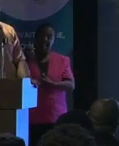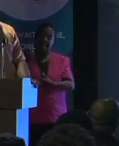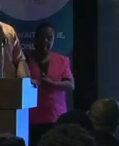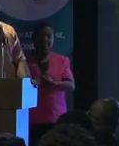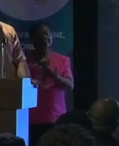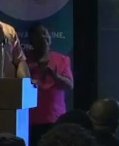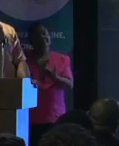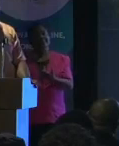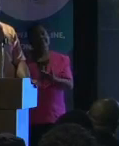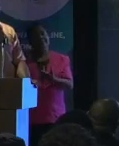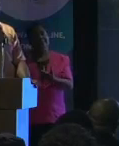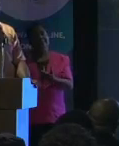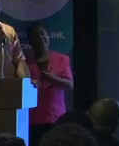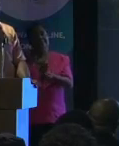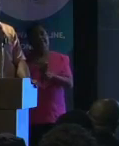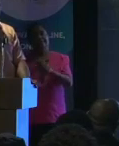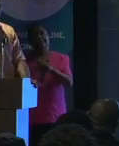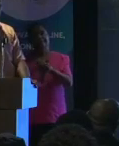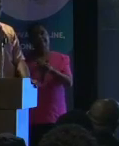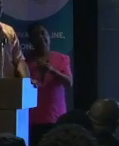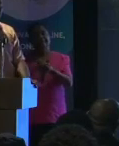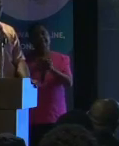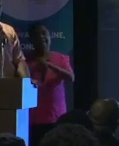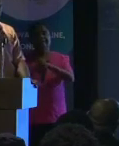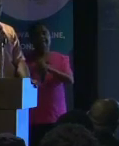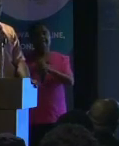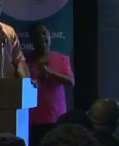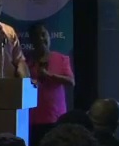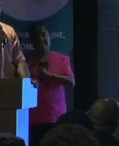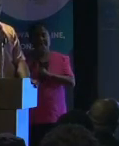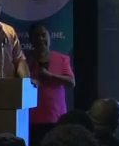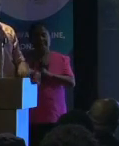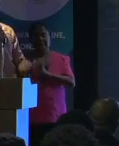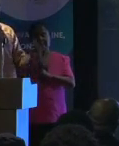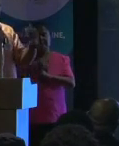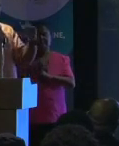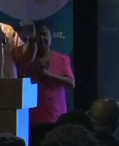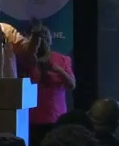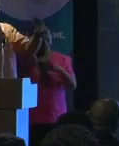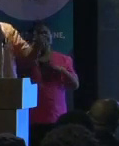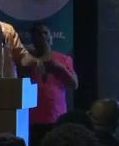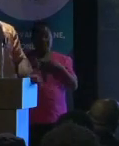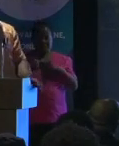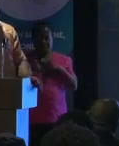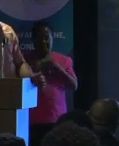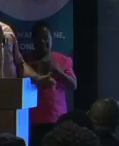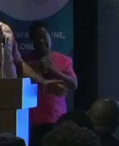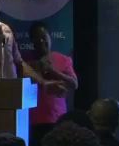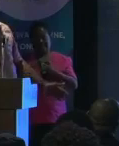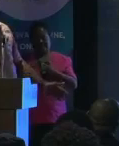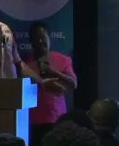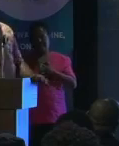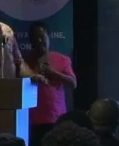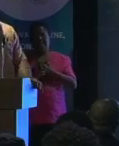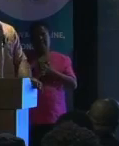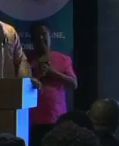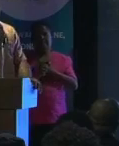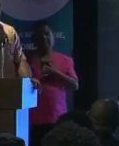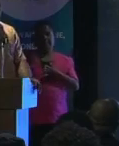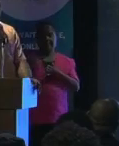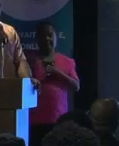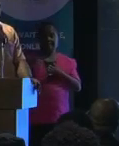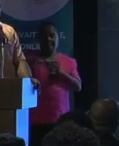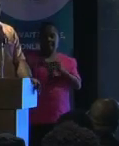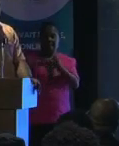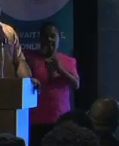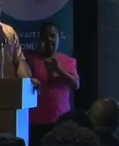other end, which is the employee, will be affected because he will be paying higher tax because of that S3